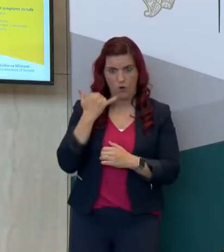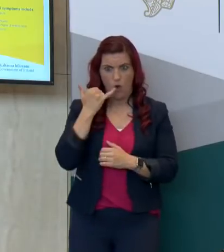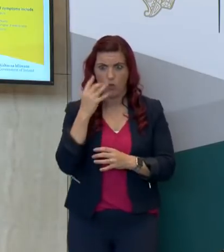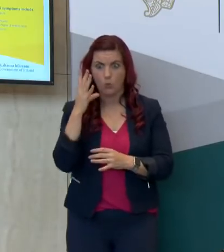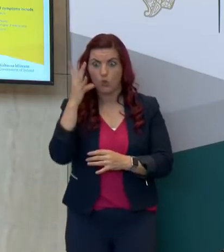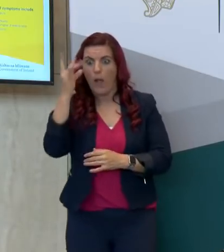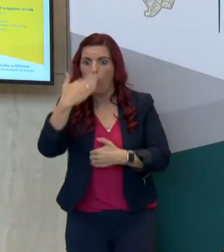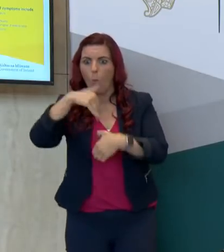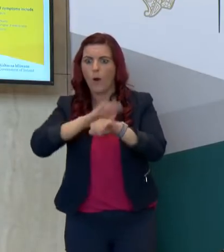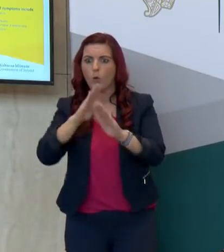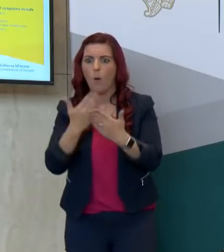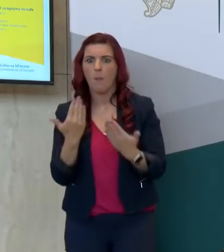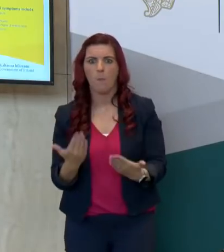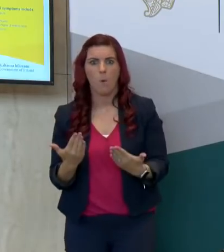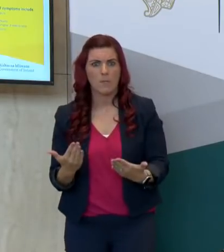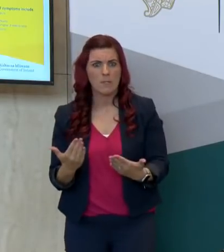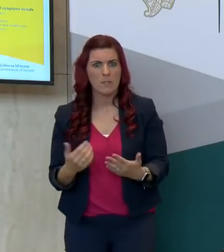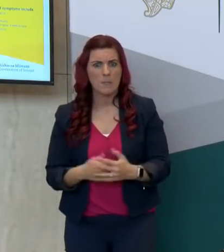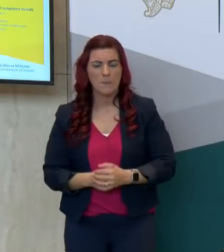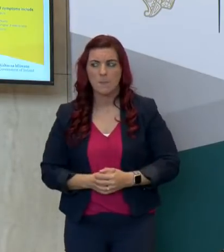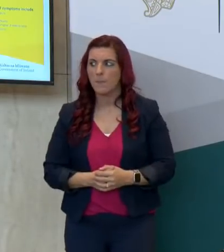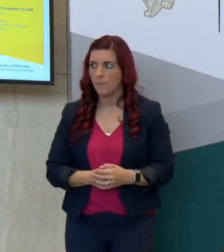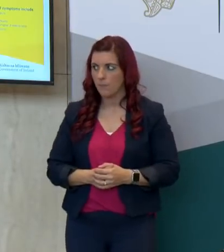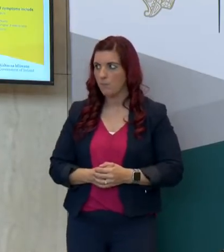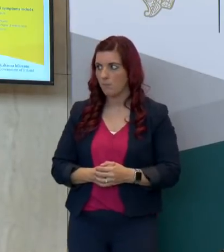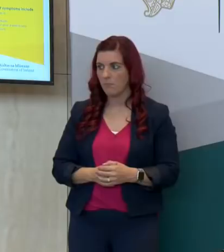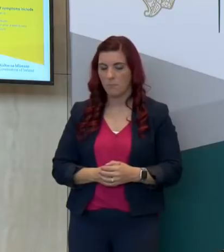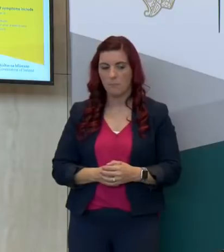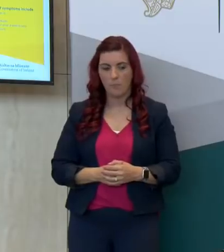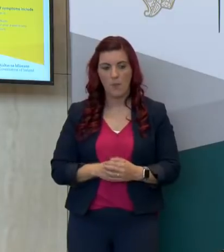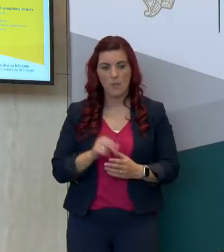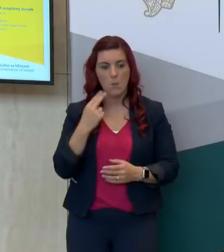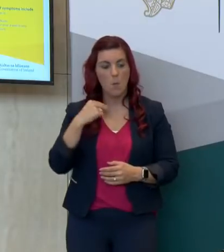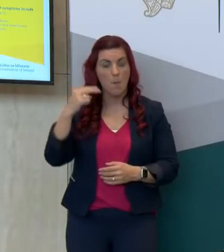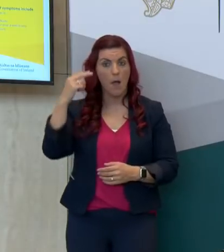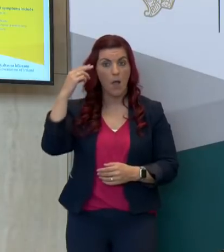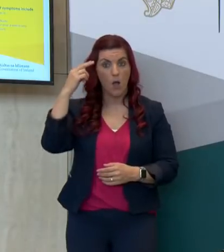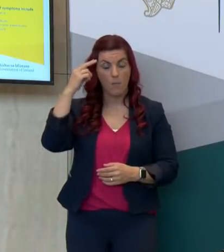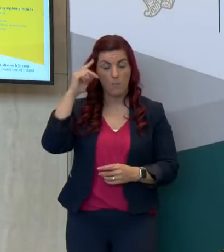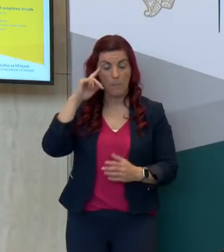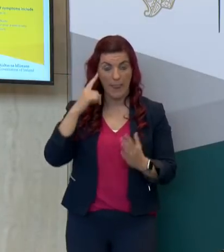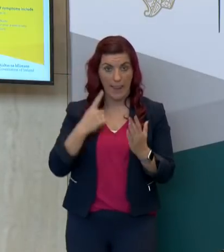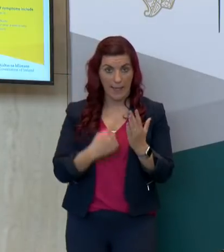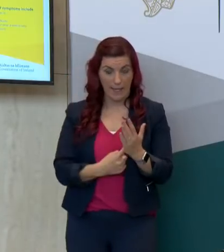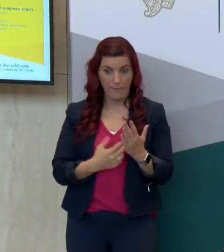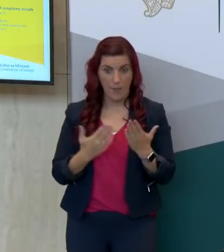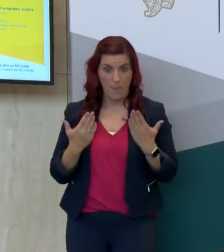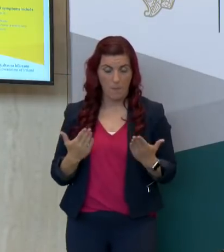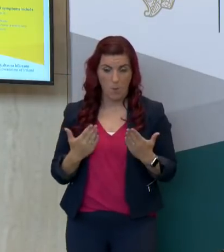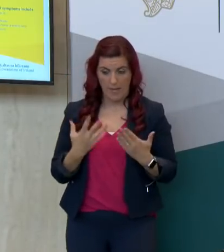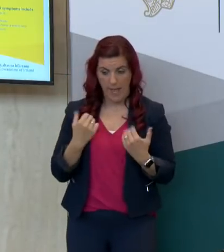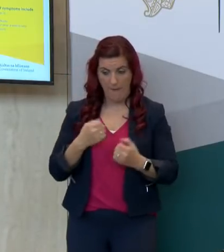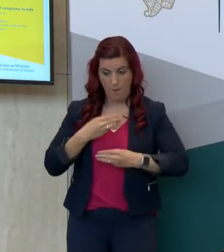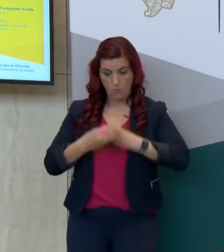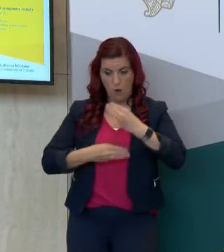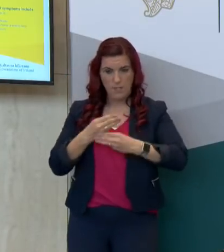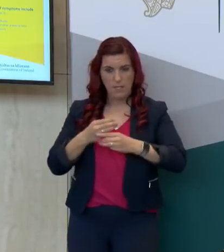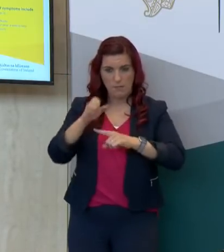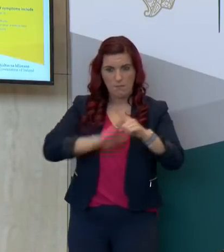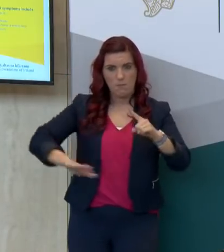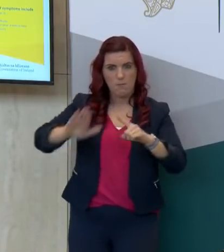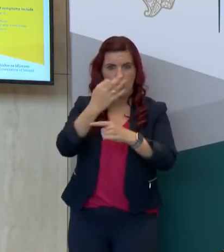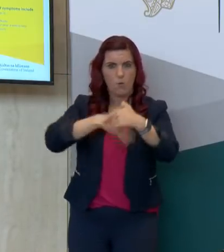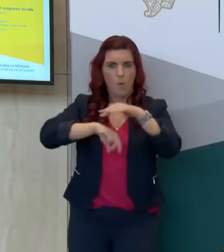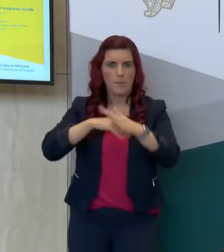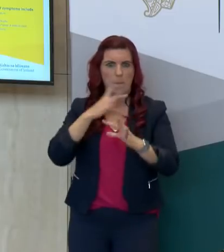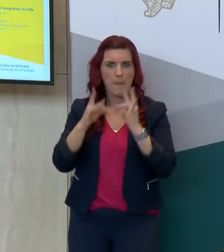at? So my understanding is that there's a process going on across government to make that